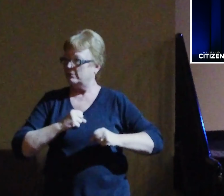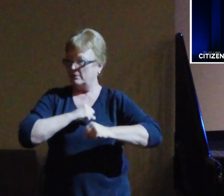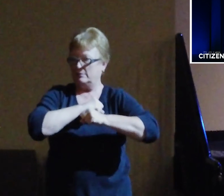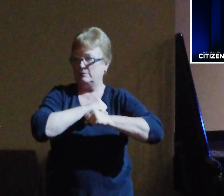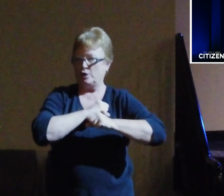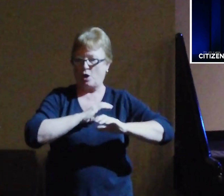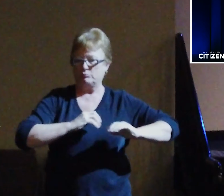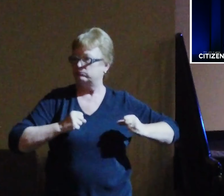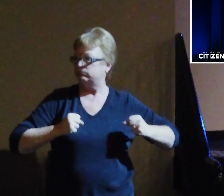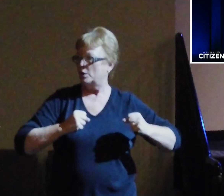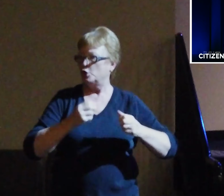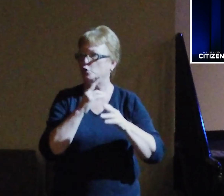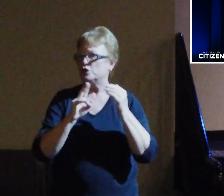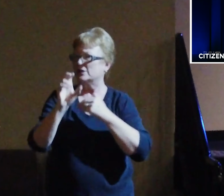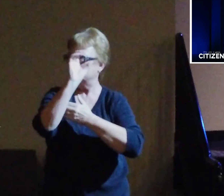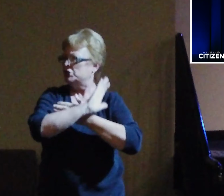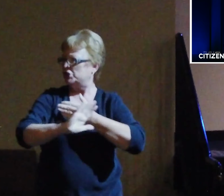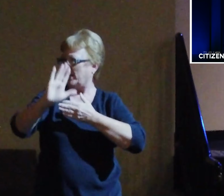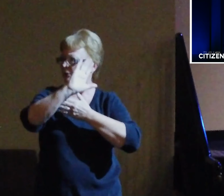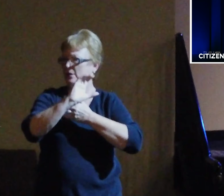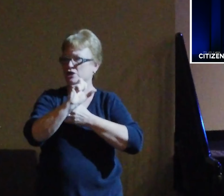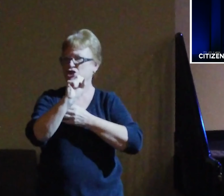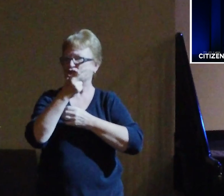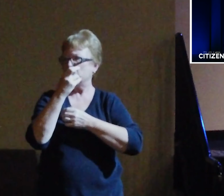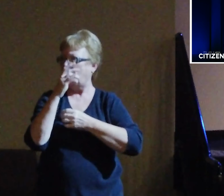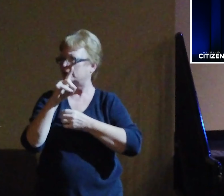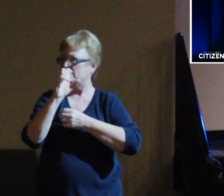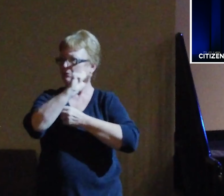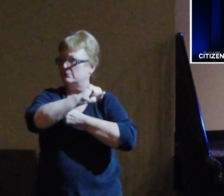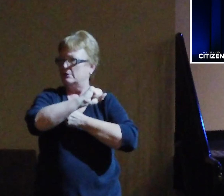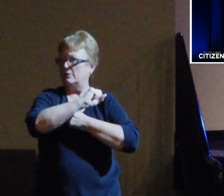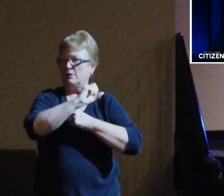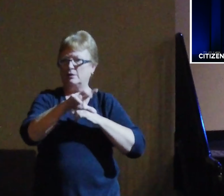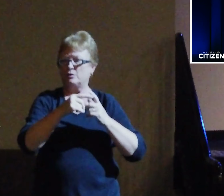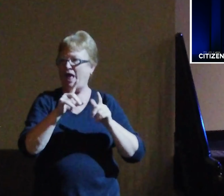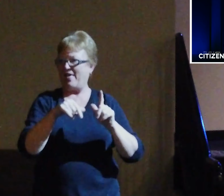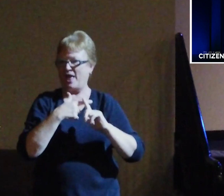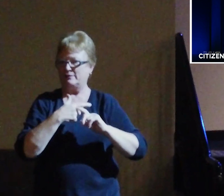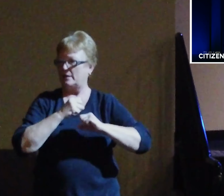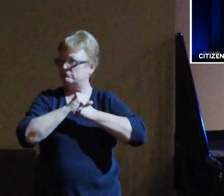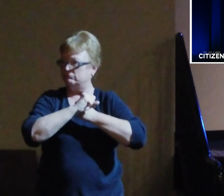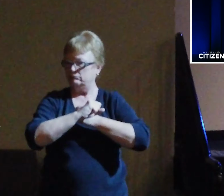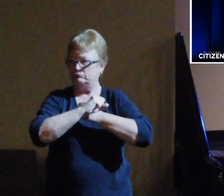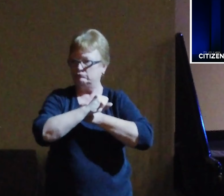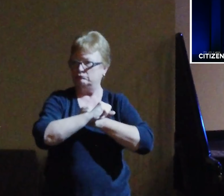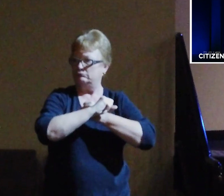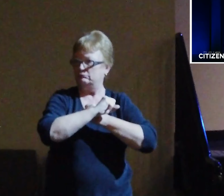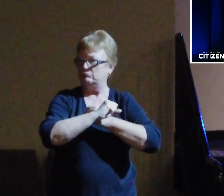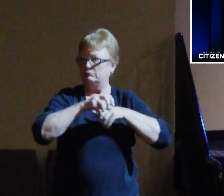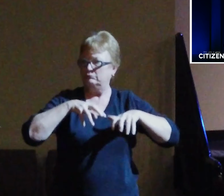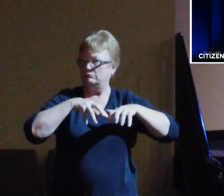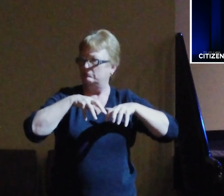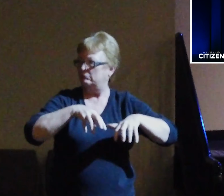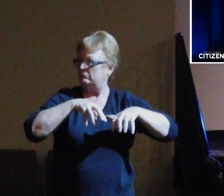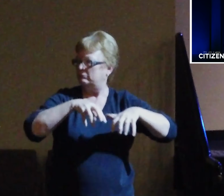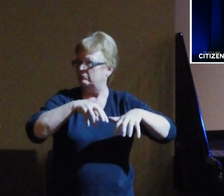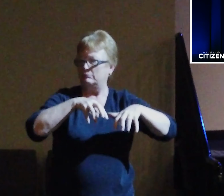being exposed, using their shields to attack from the enemy. And then they would push forward together